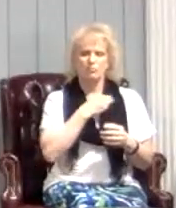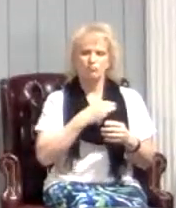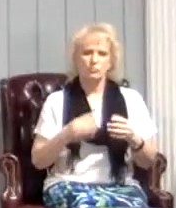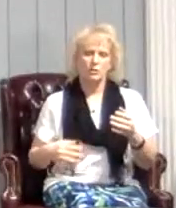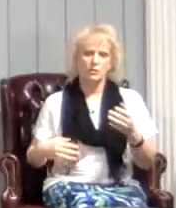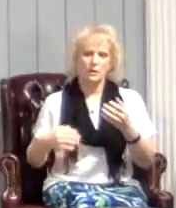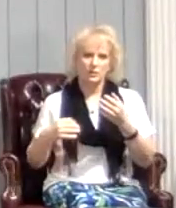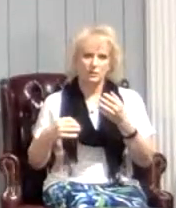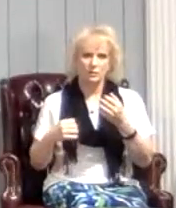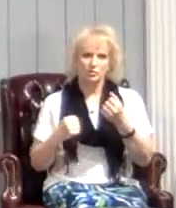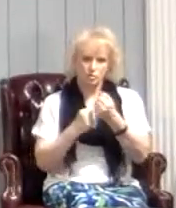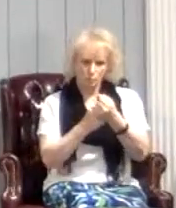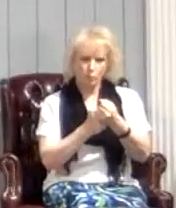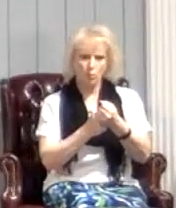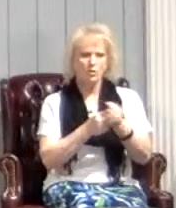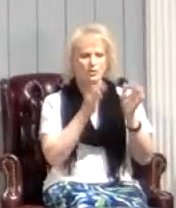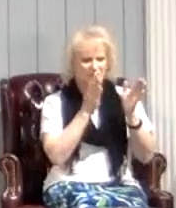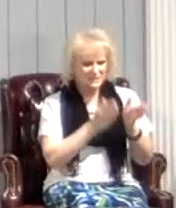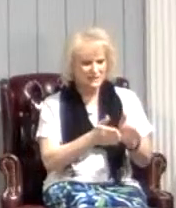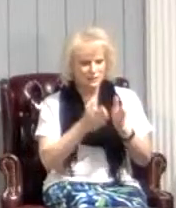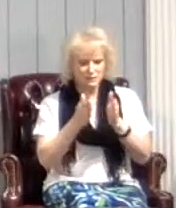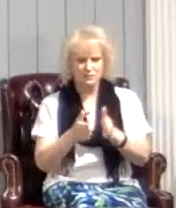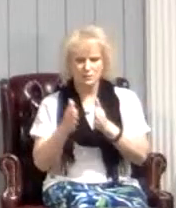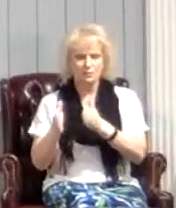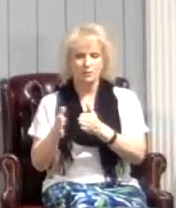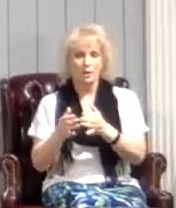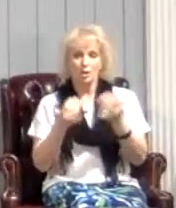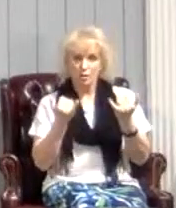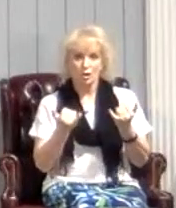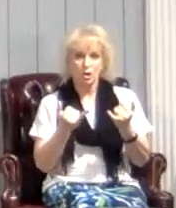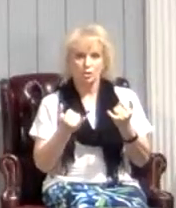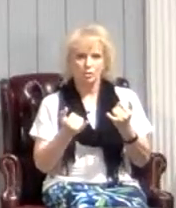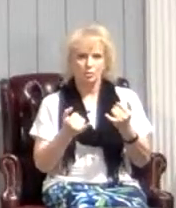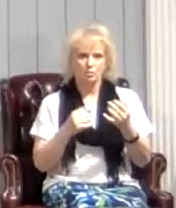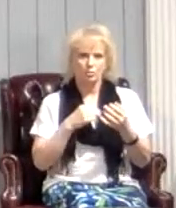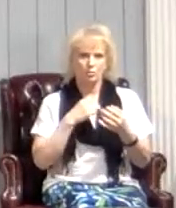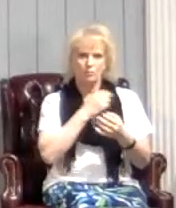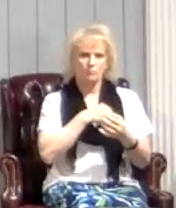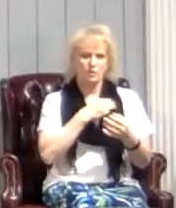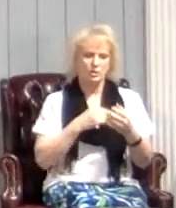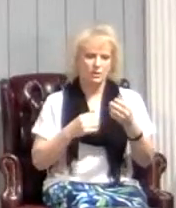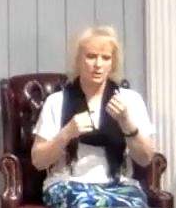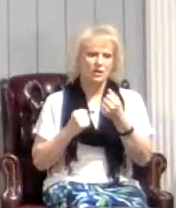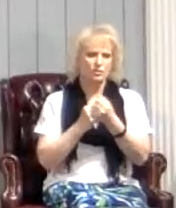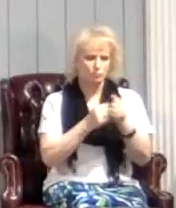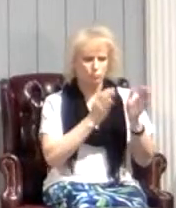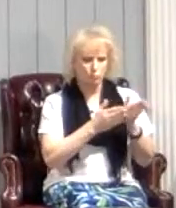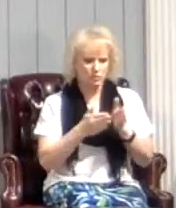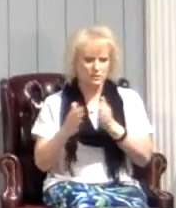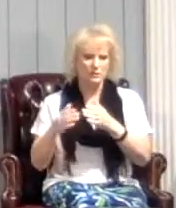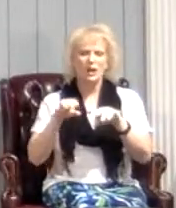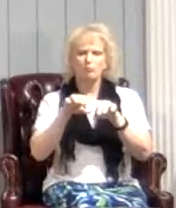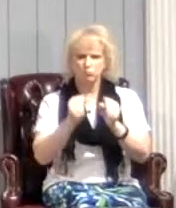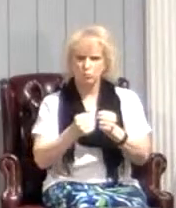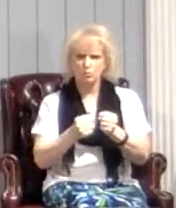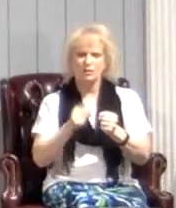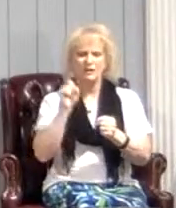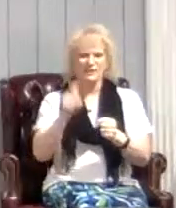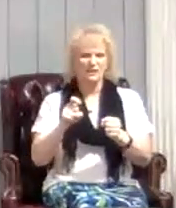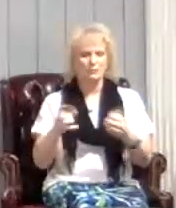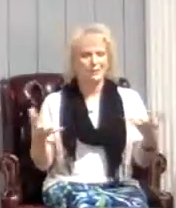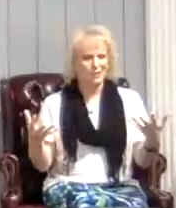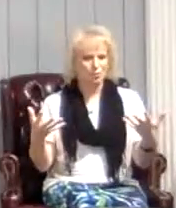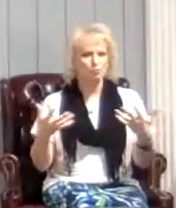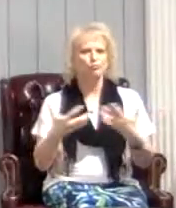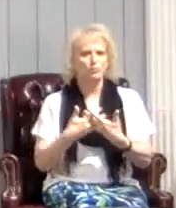support system. The current mission support system is broken. It needs to be fixed, as in